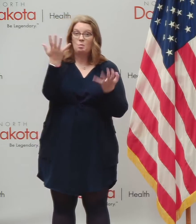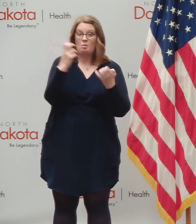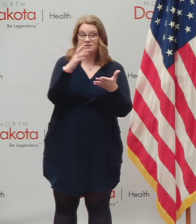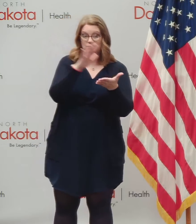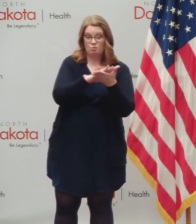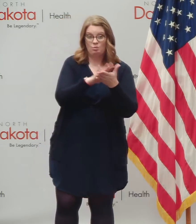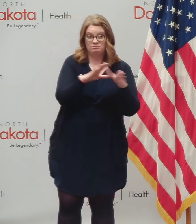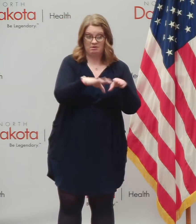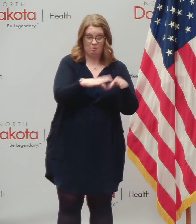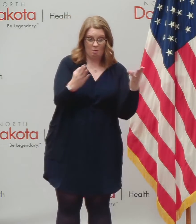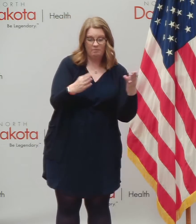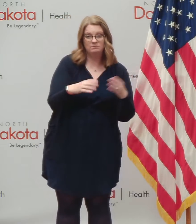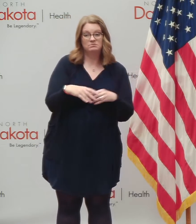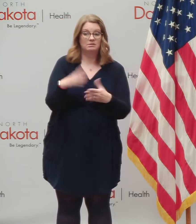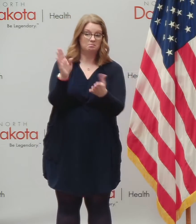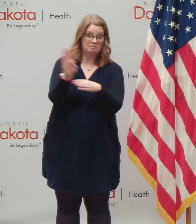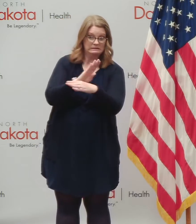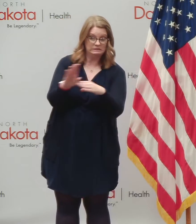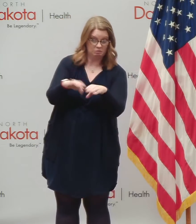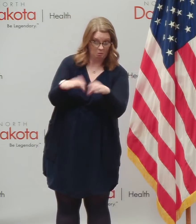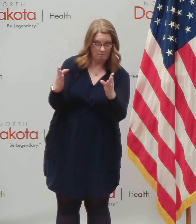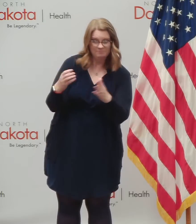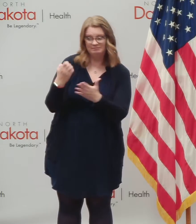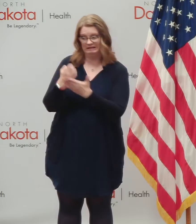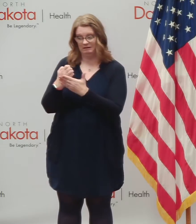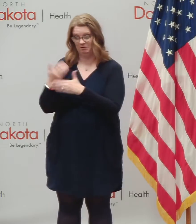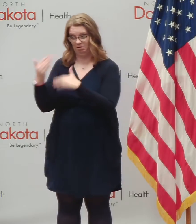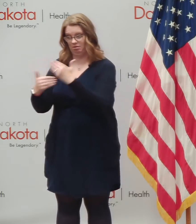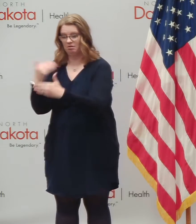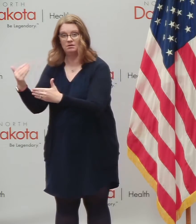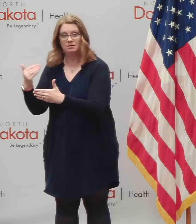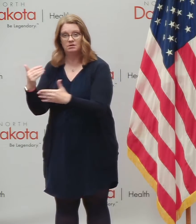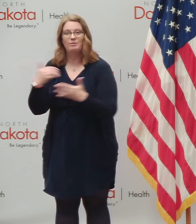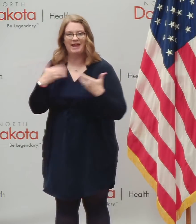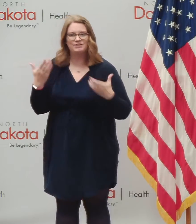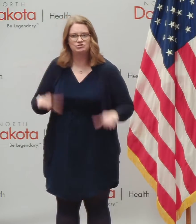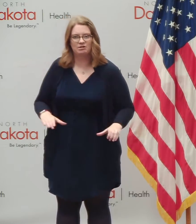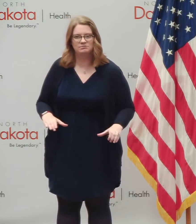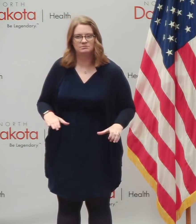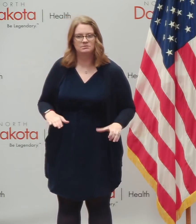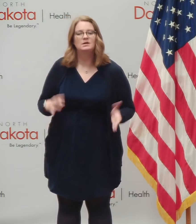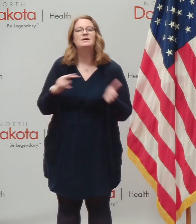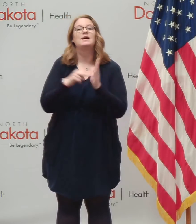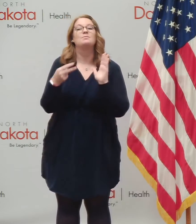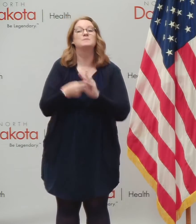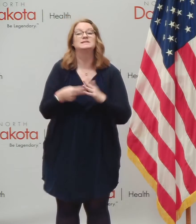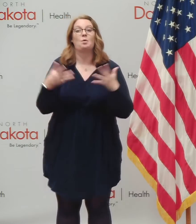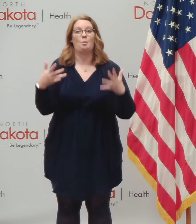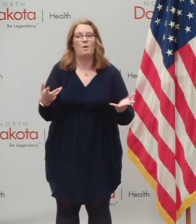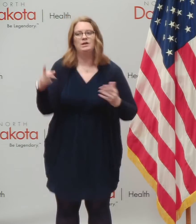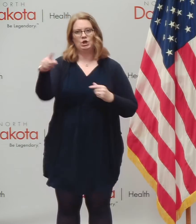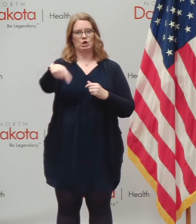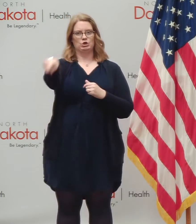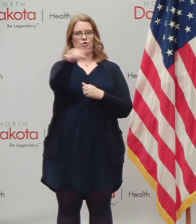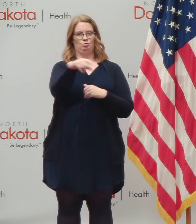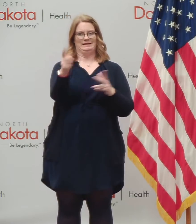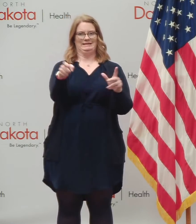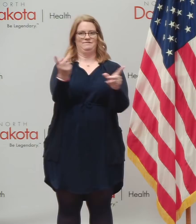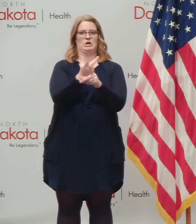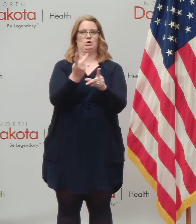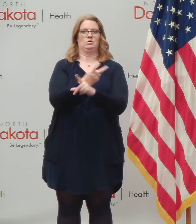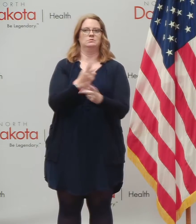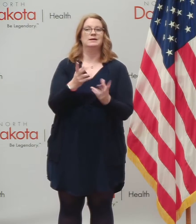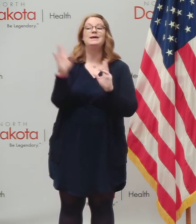open, our economy going. We have a chance to do all that, but it requires everybody to figure out a way